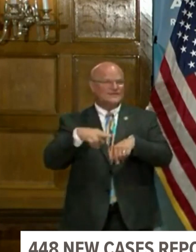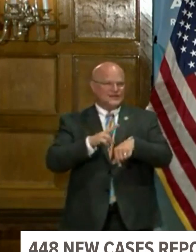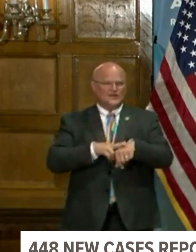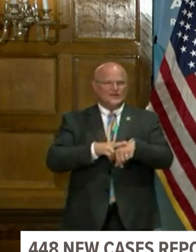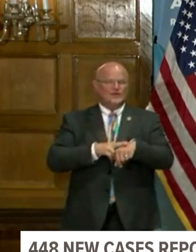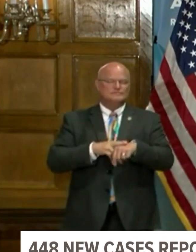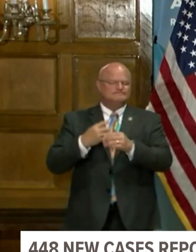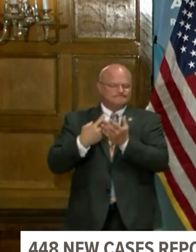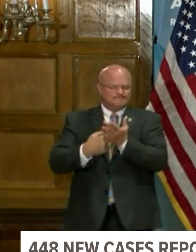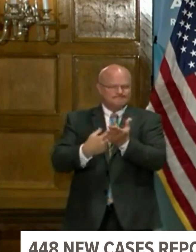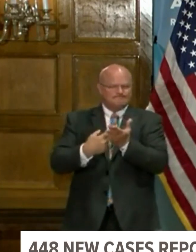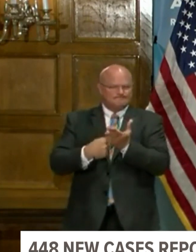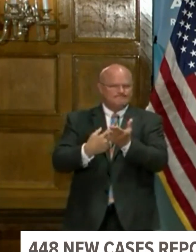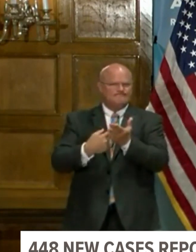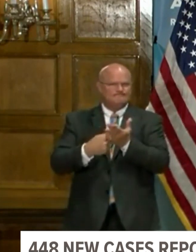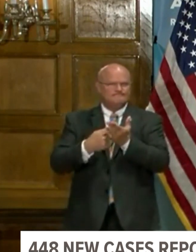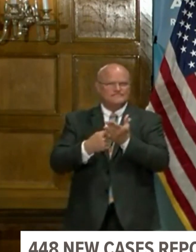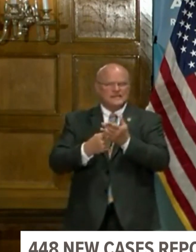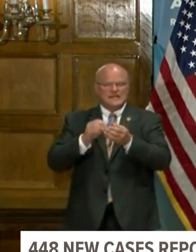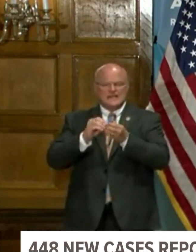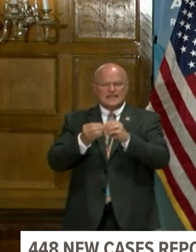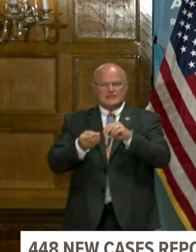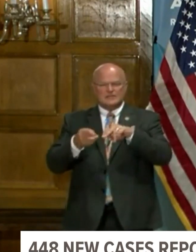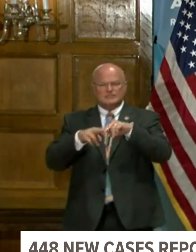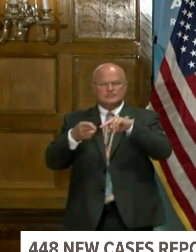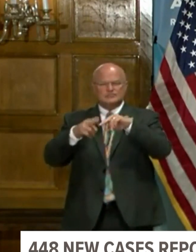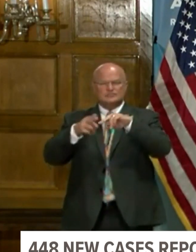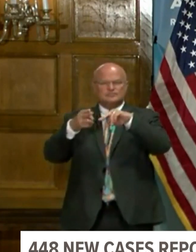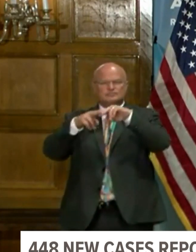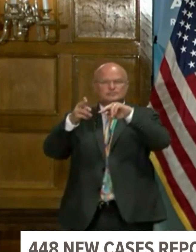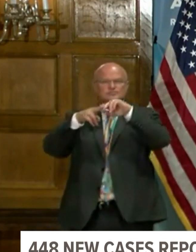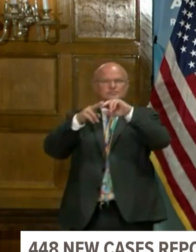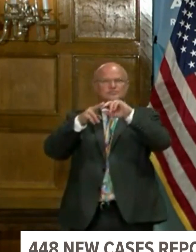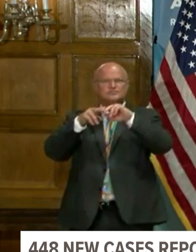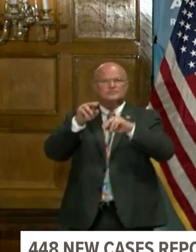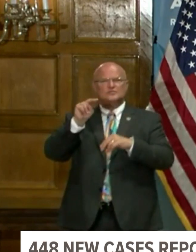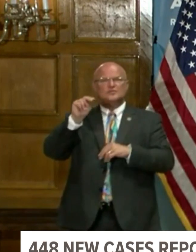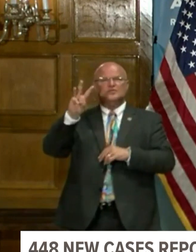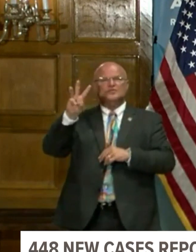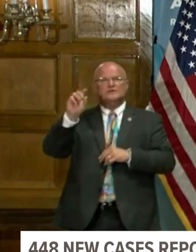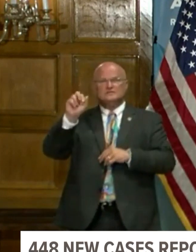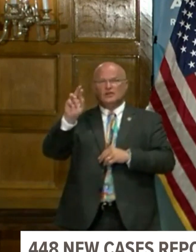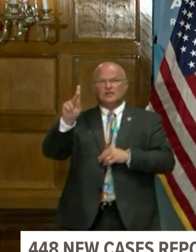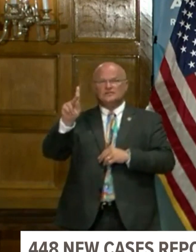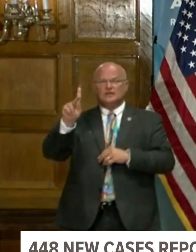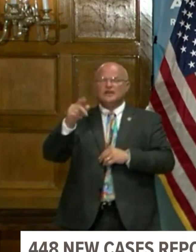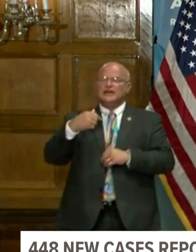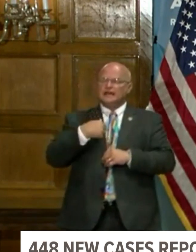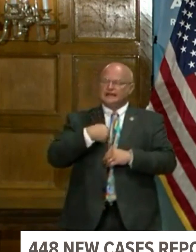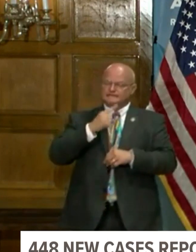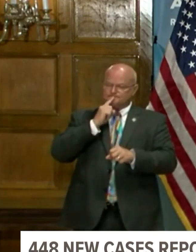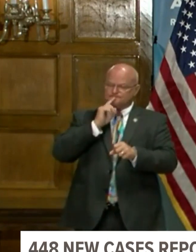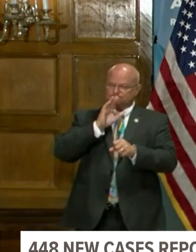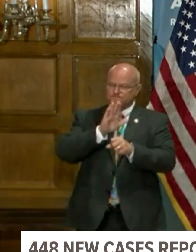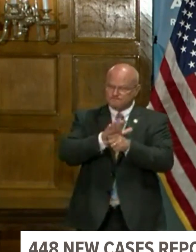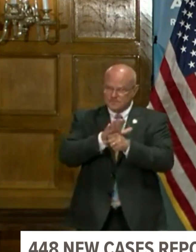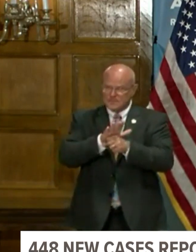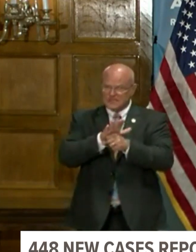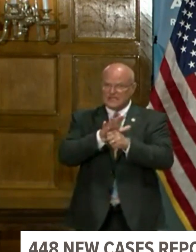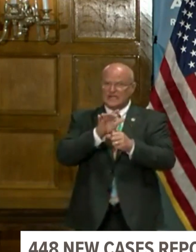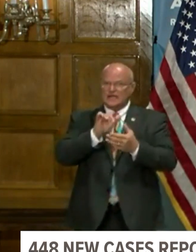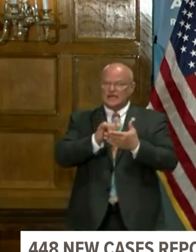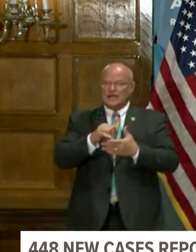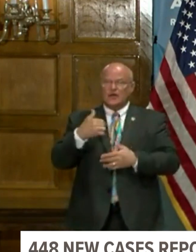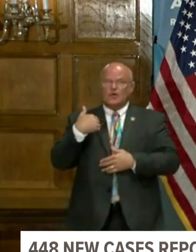course, we talked about the rise in the number of cases there and renewed the commitment to make sure that